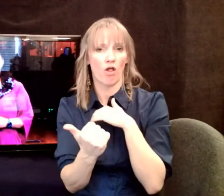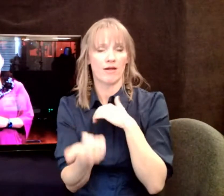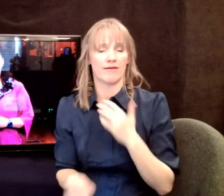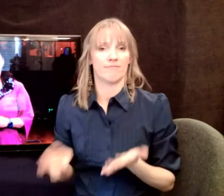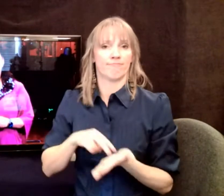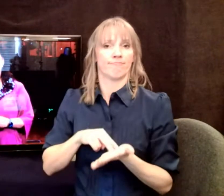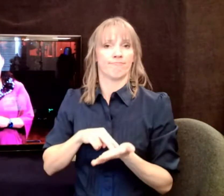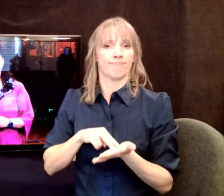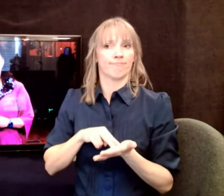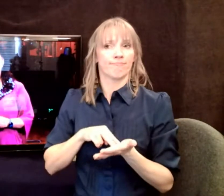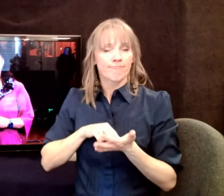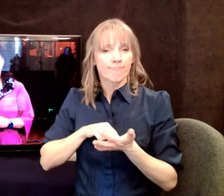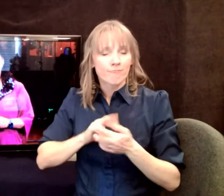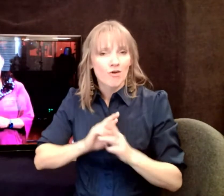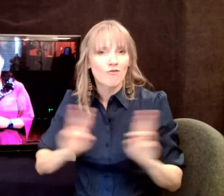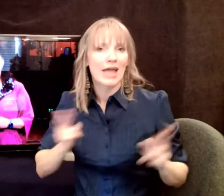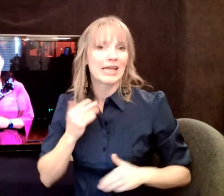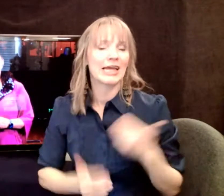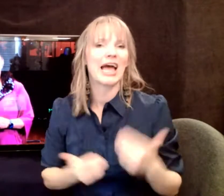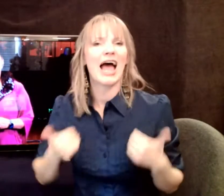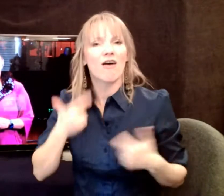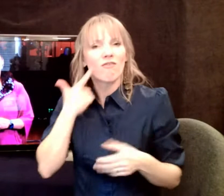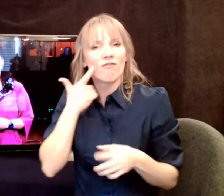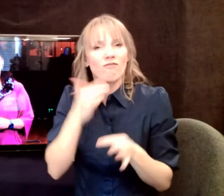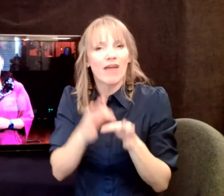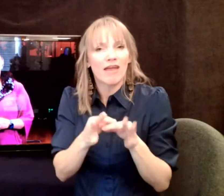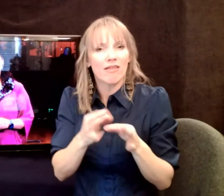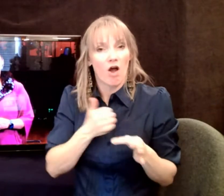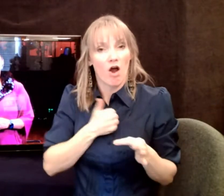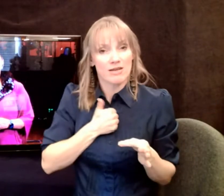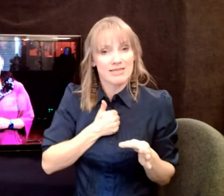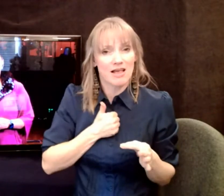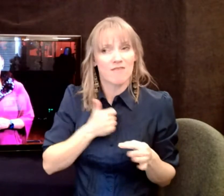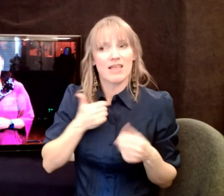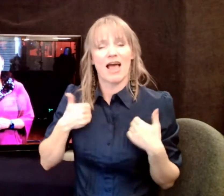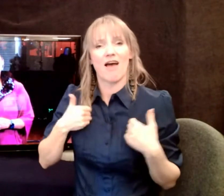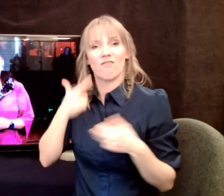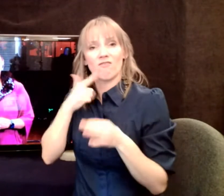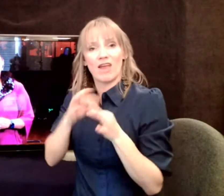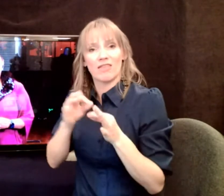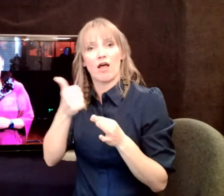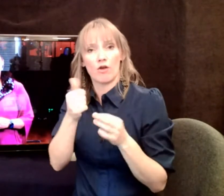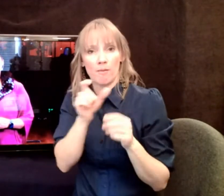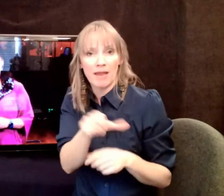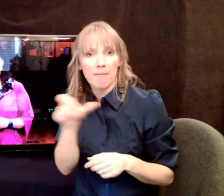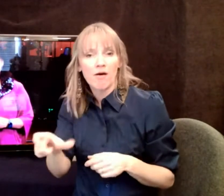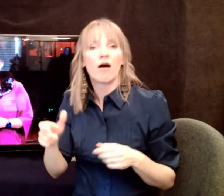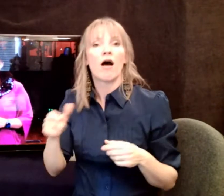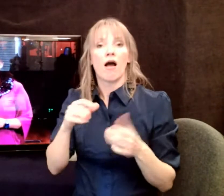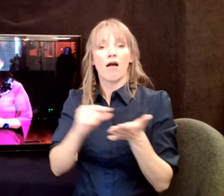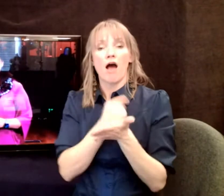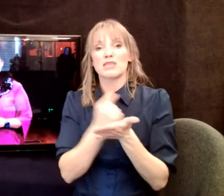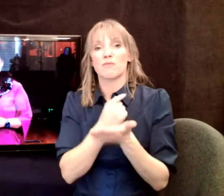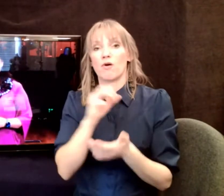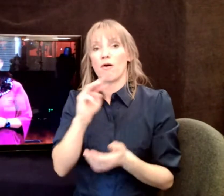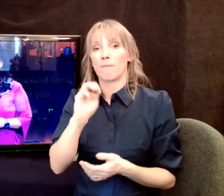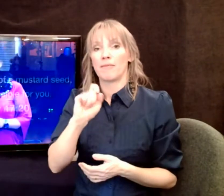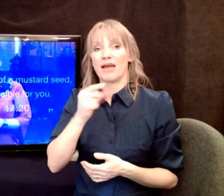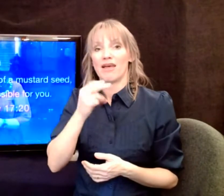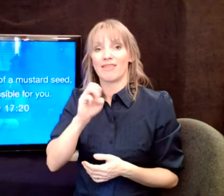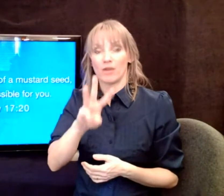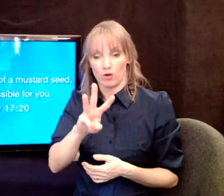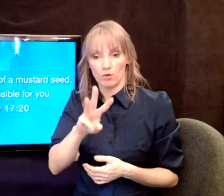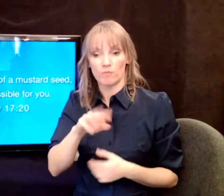to have great faith in ourselves and others. In the Gospel of Matthew, chapter 17, verse 20, we are